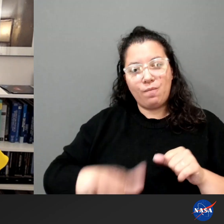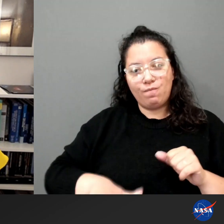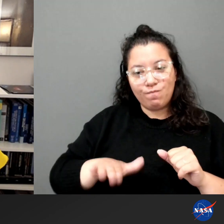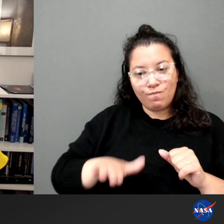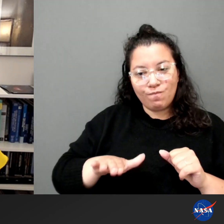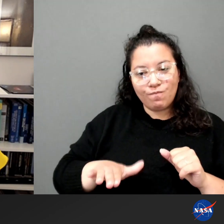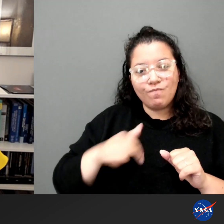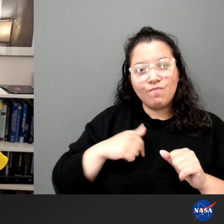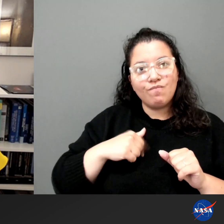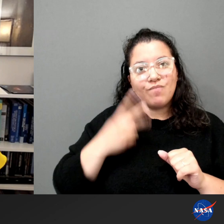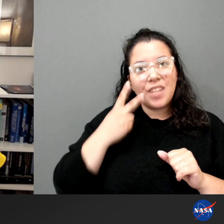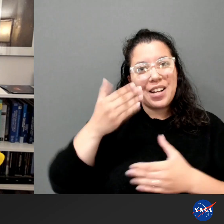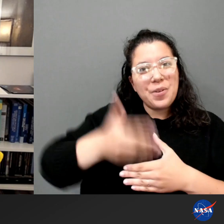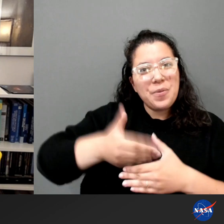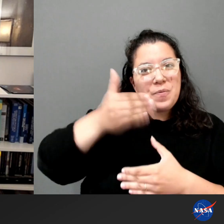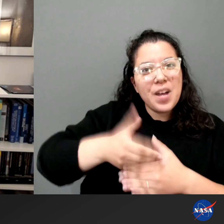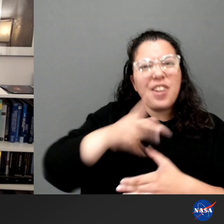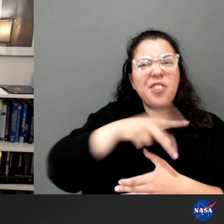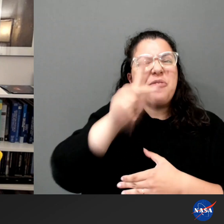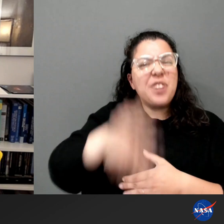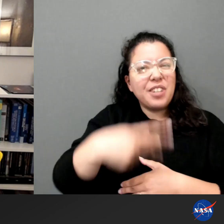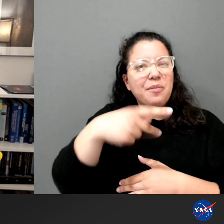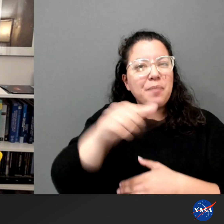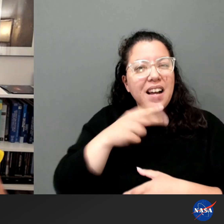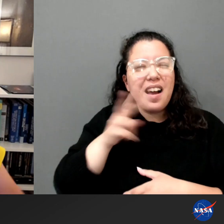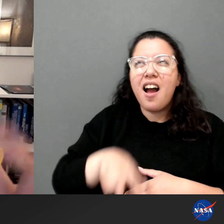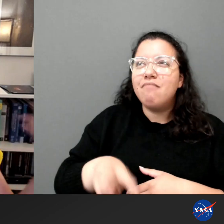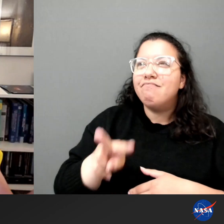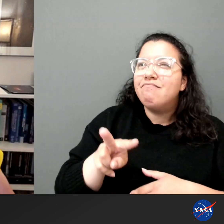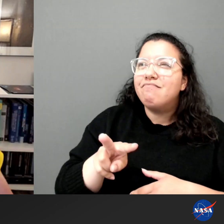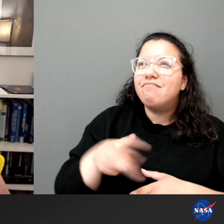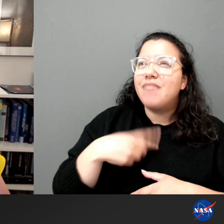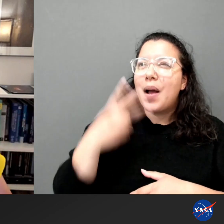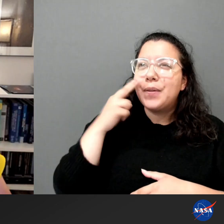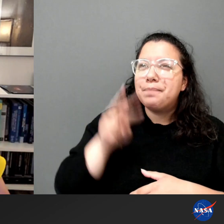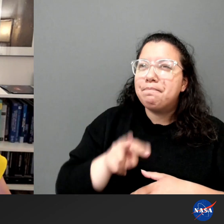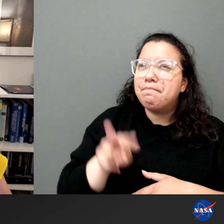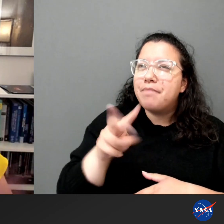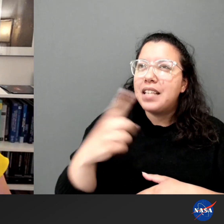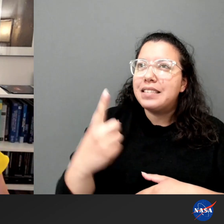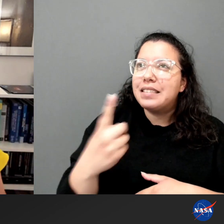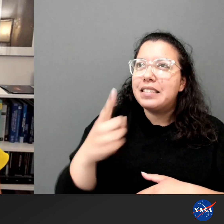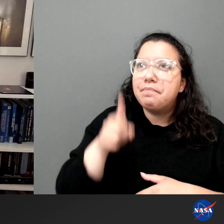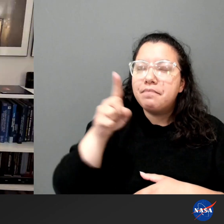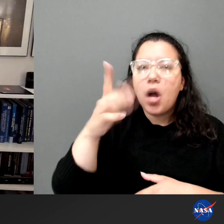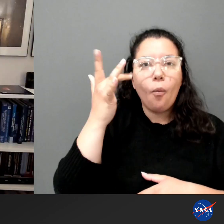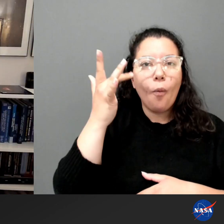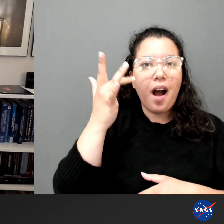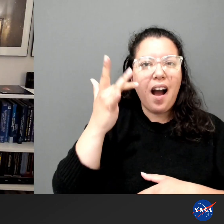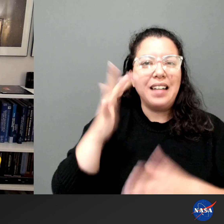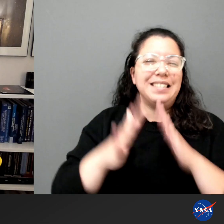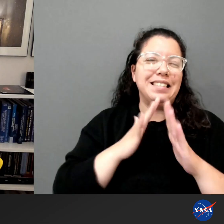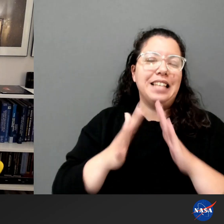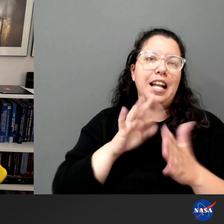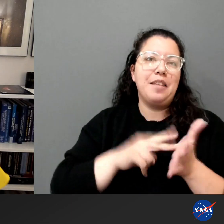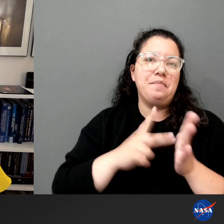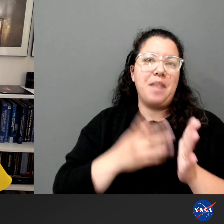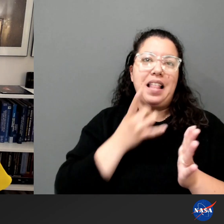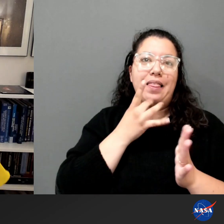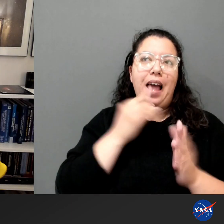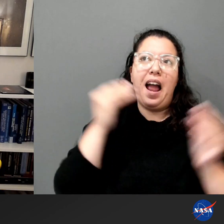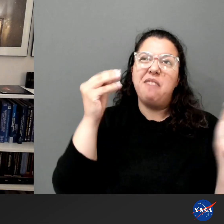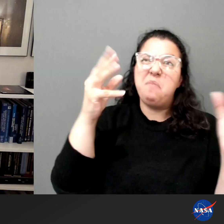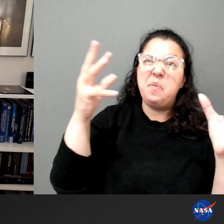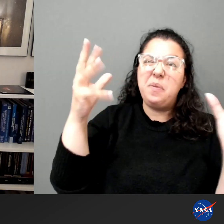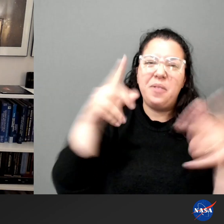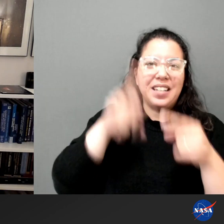window in Philadelphia, and I saw one object through the window because there was a lot of light pollution in a big city. And I just remember thinking about and